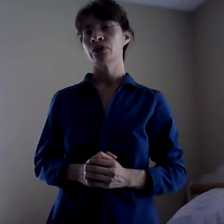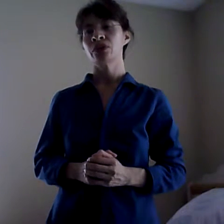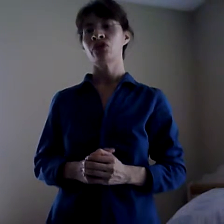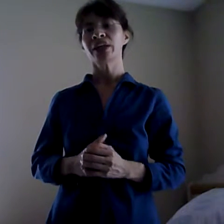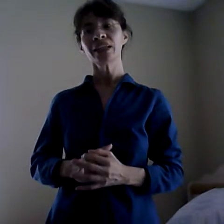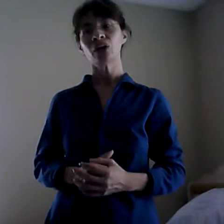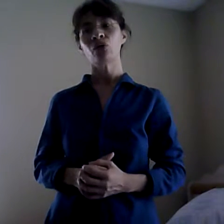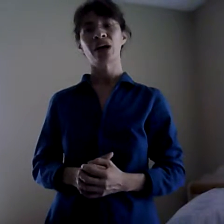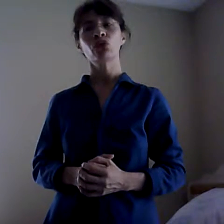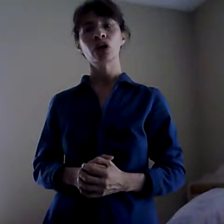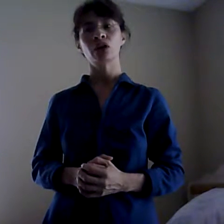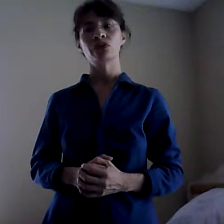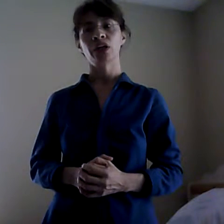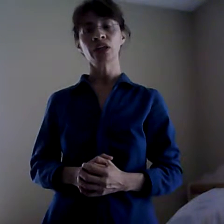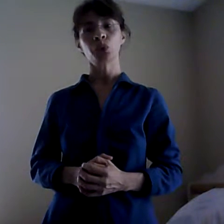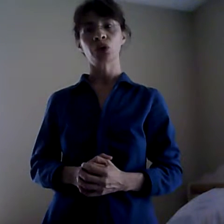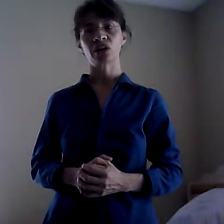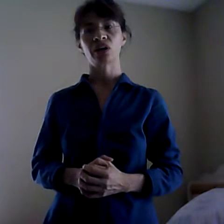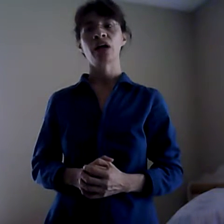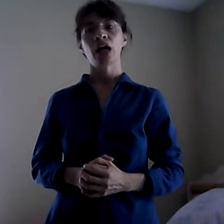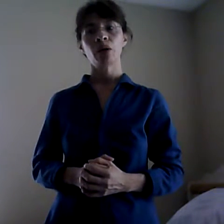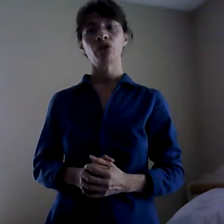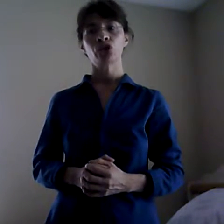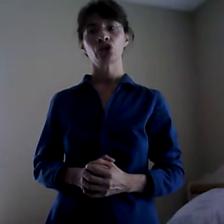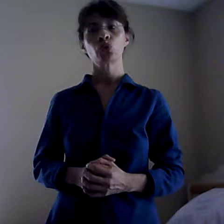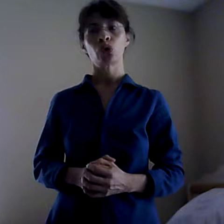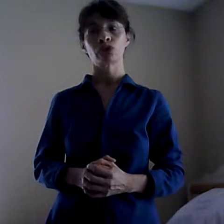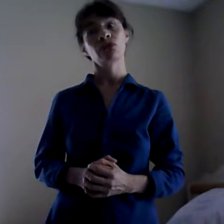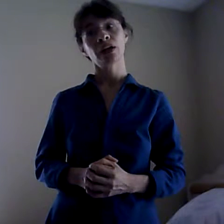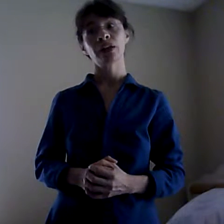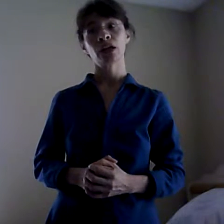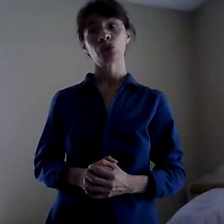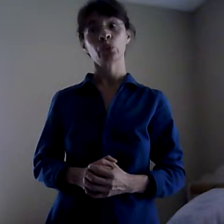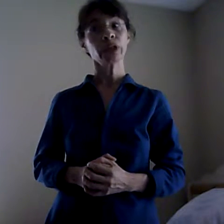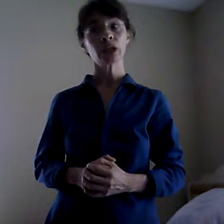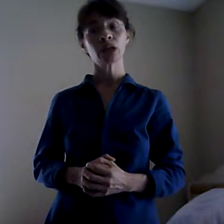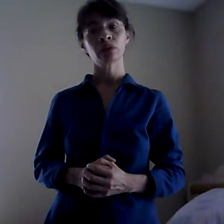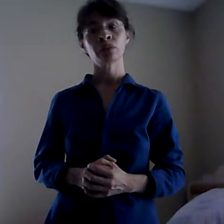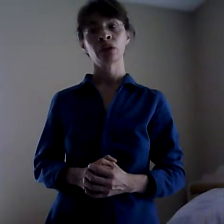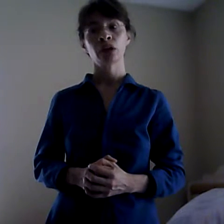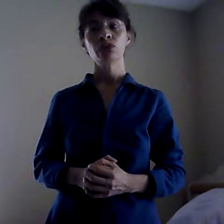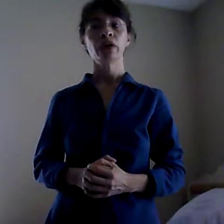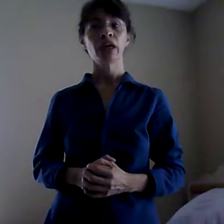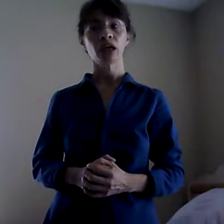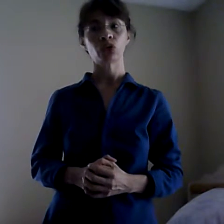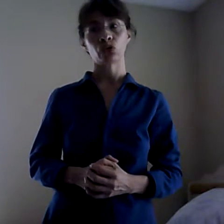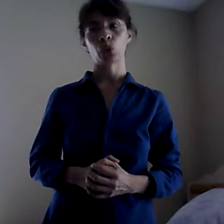Since right now I don't have any work, I prefer to work 5 days a week, if I can, of